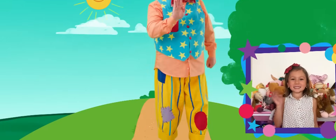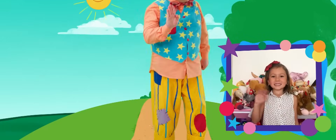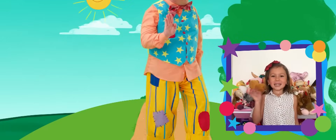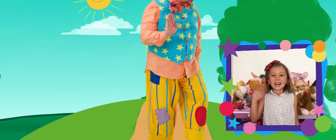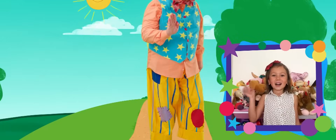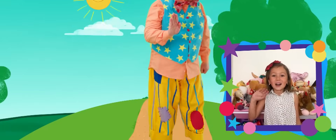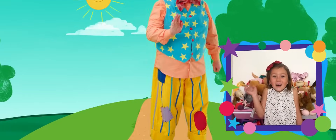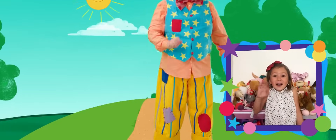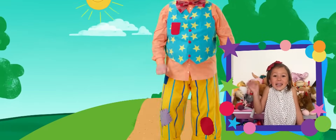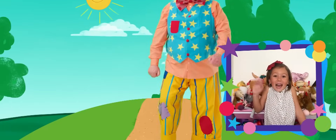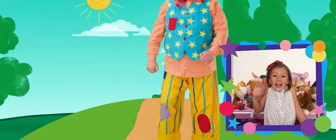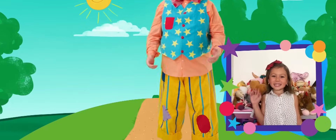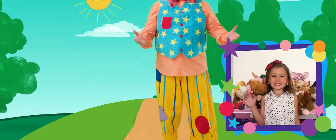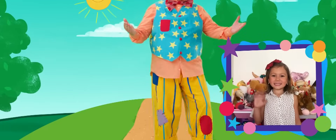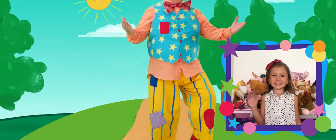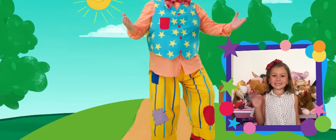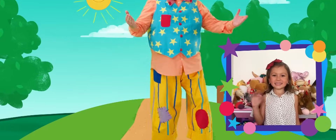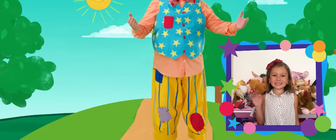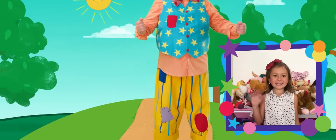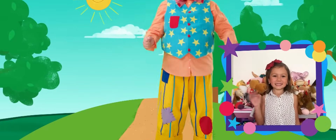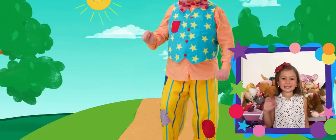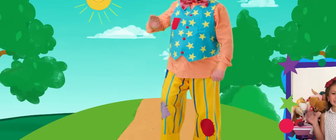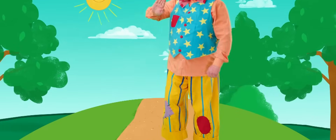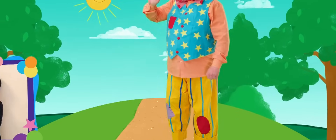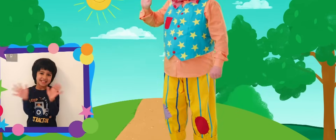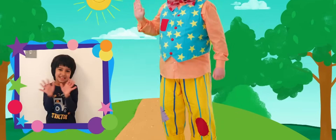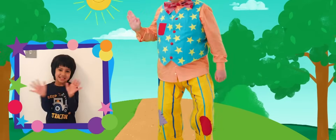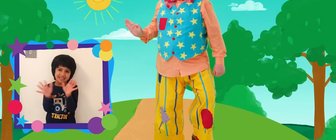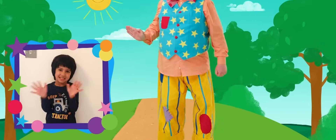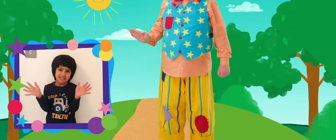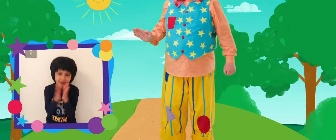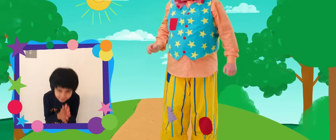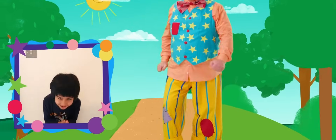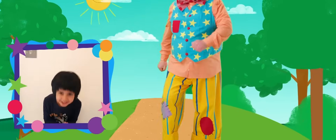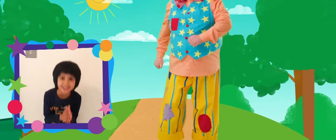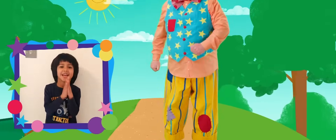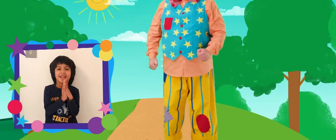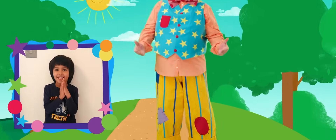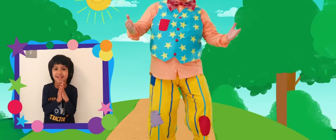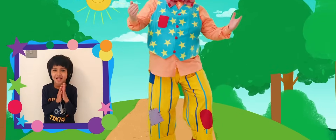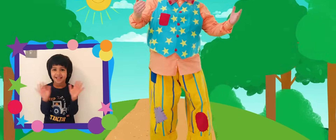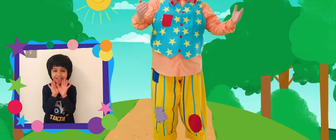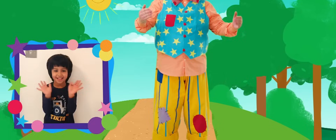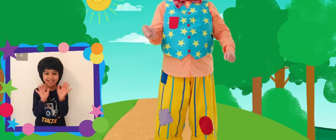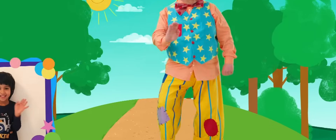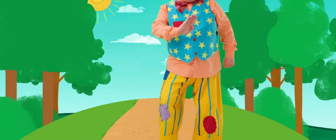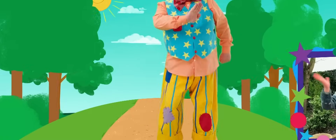Hello! Hola! Hola! Hello! Namaste! Namaste!